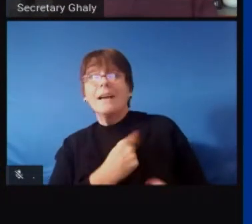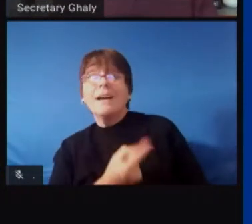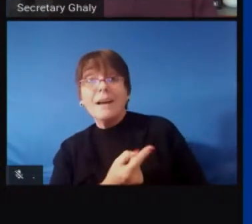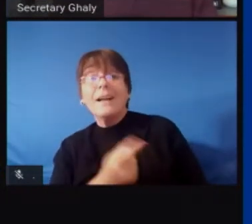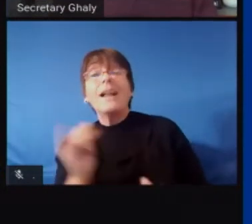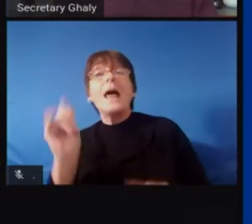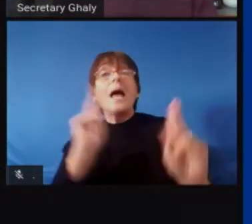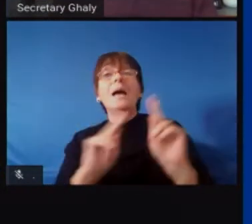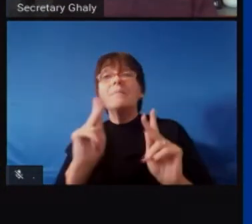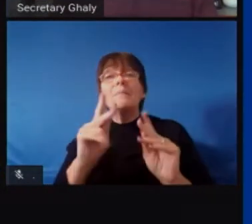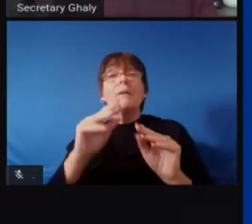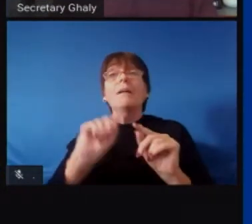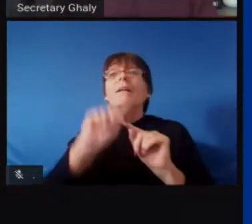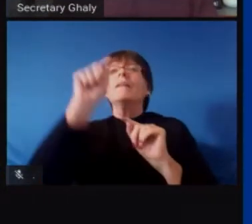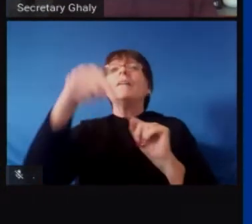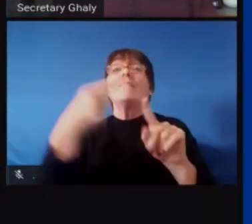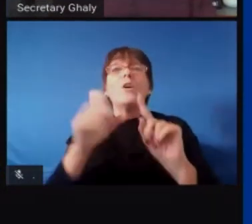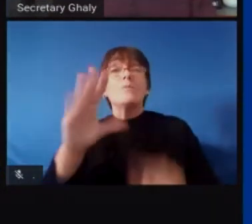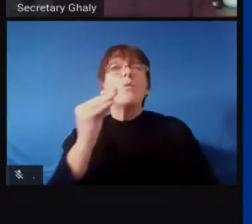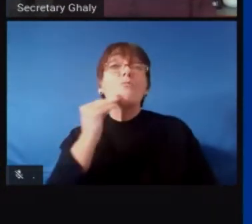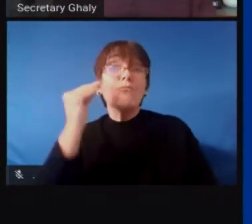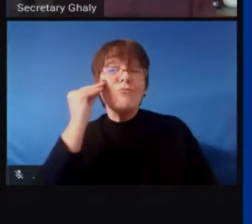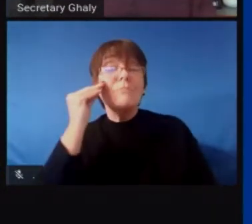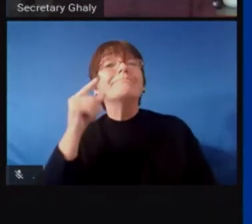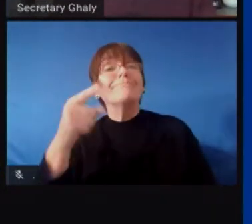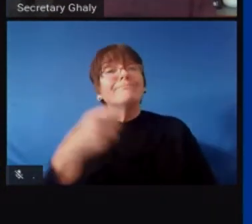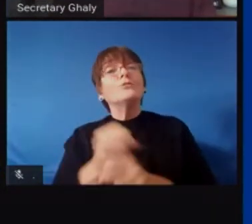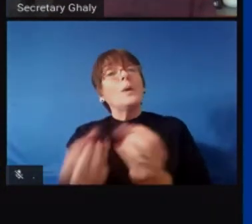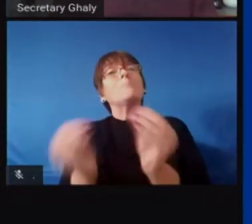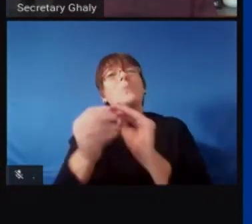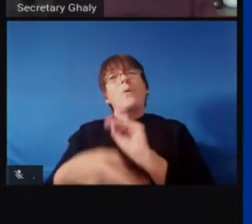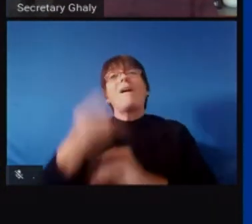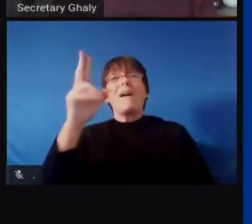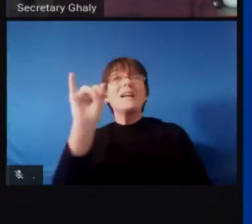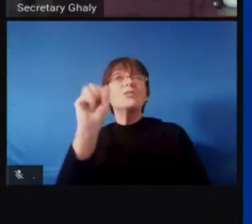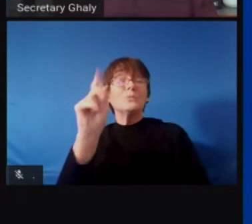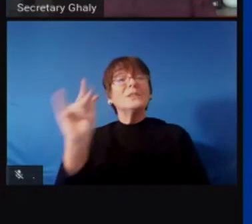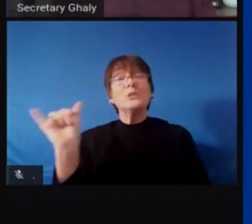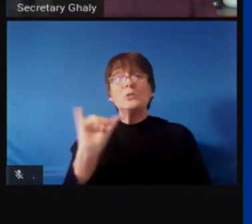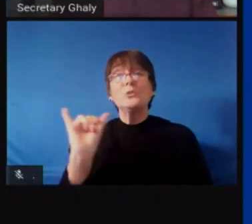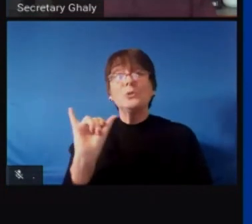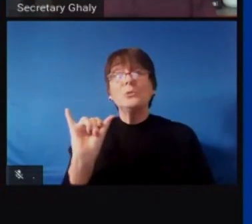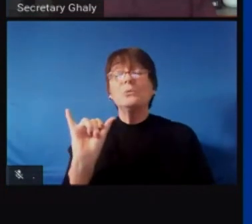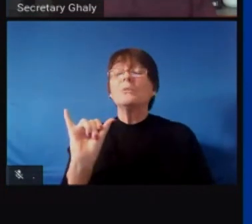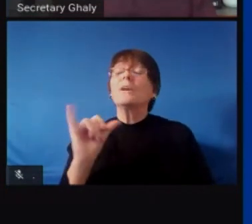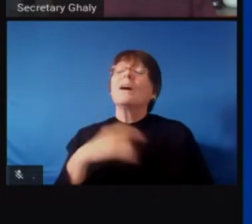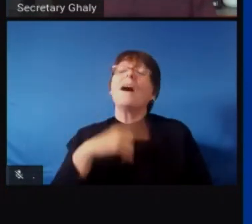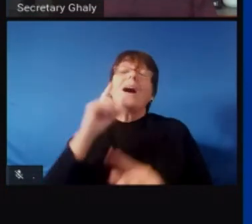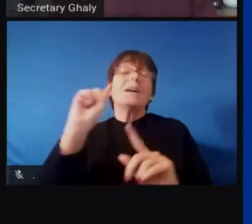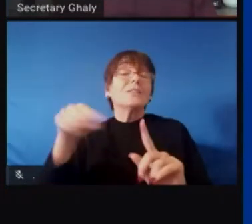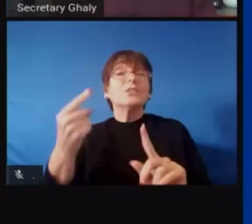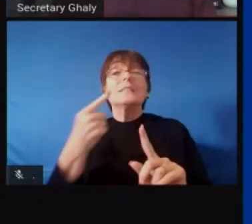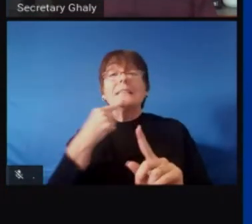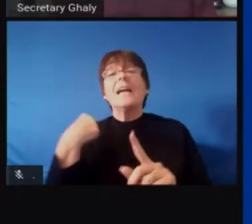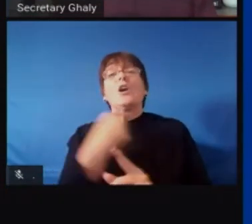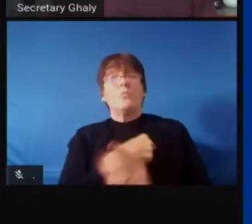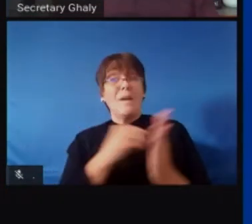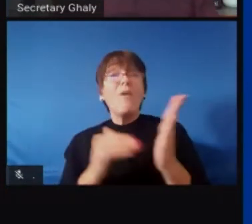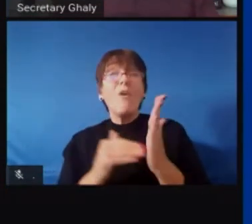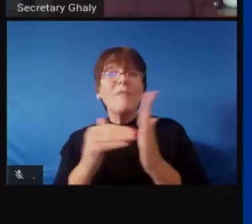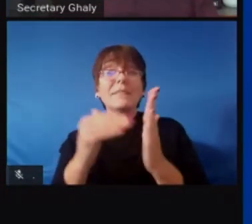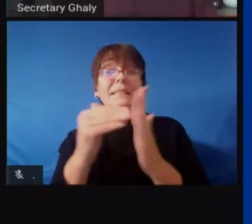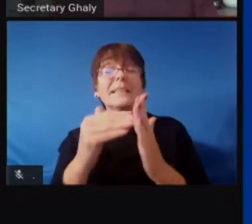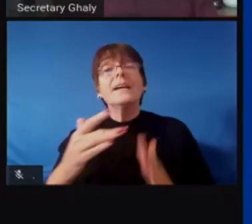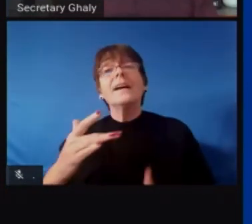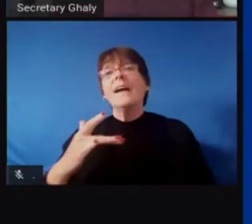people outside of your household, also create a higher risk situation. And I'll just say, we often